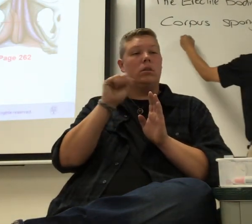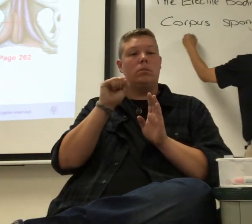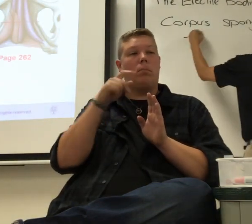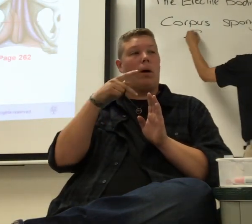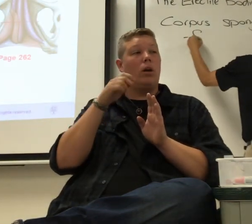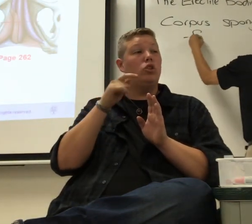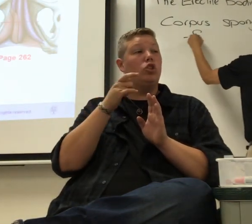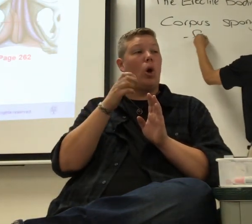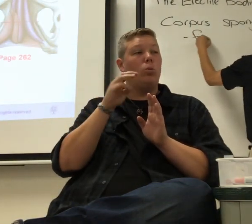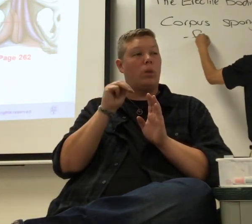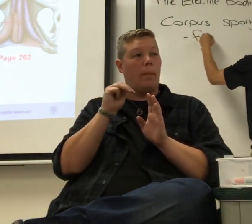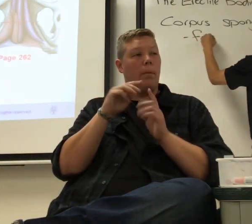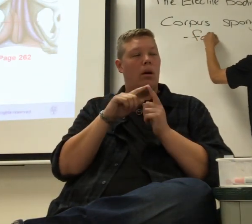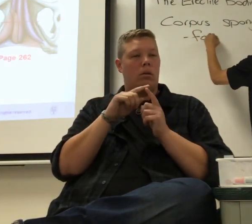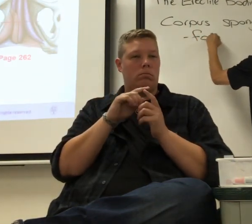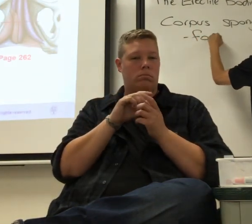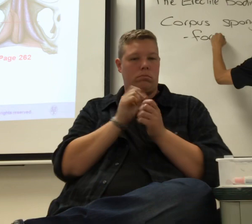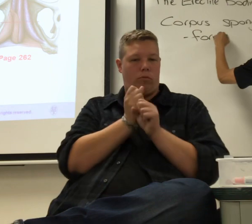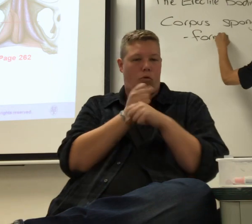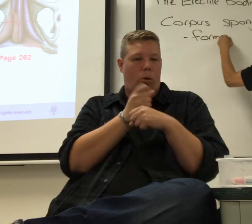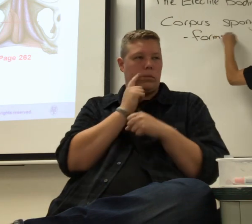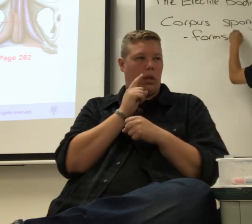penis.